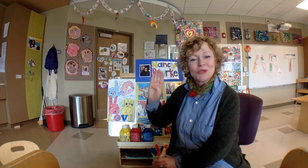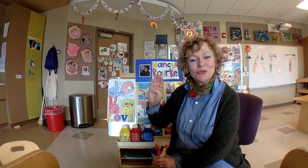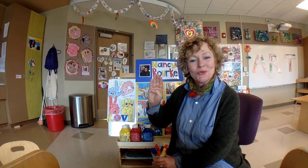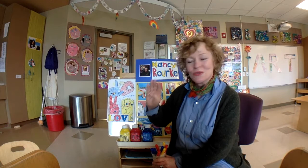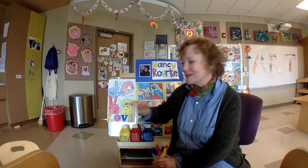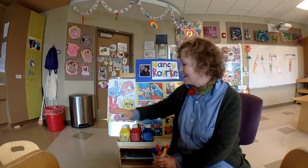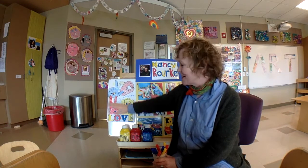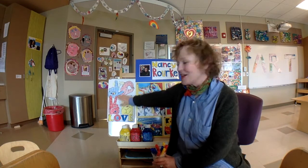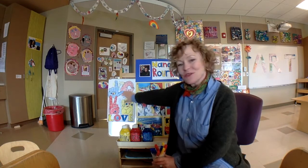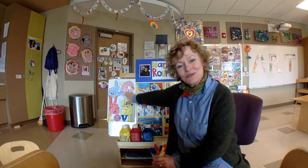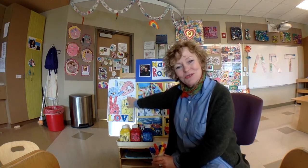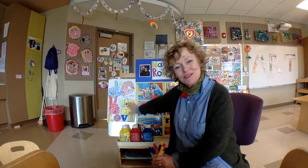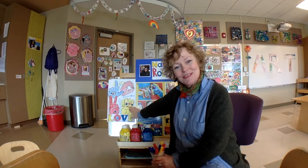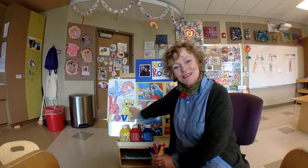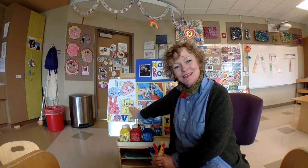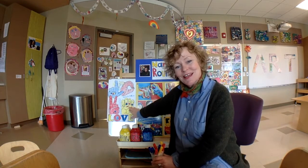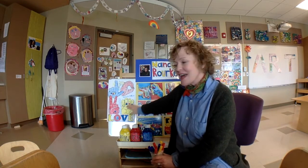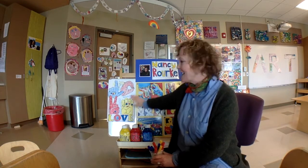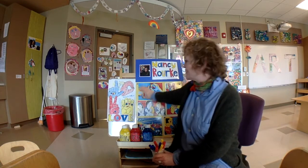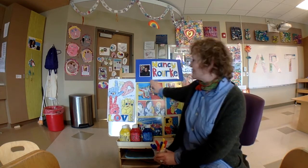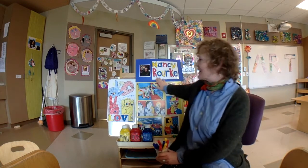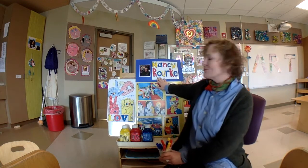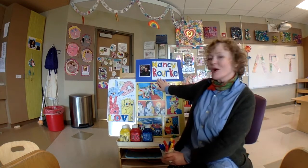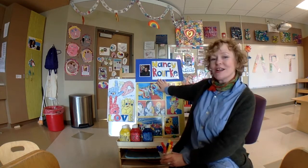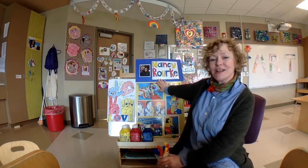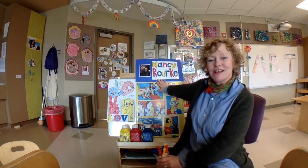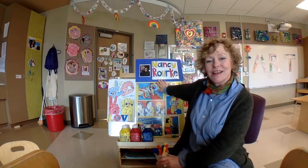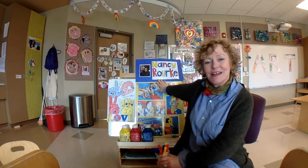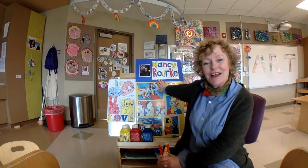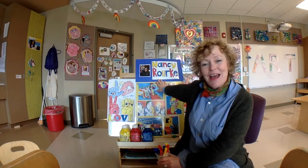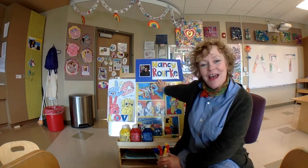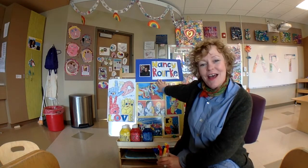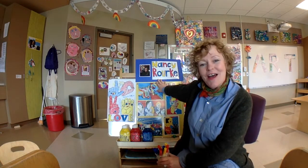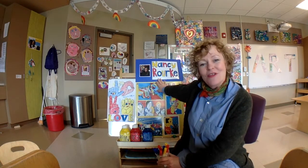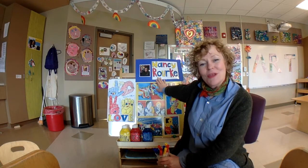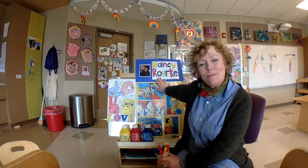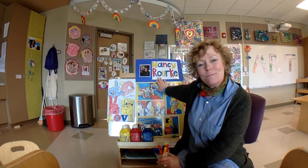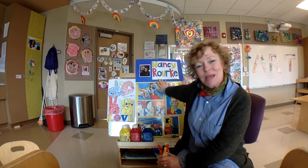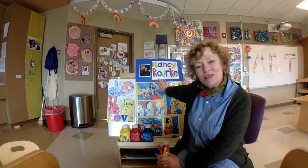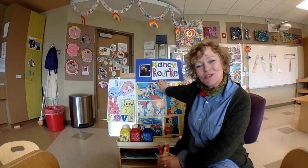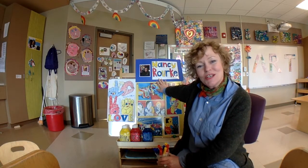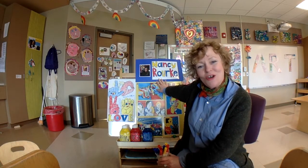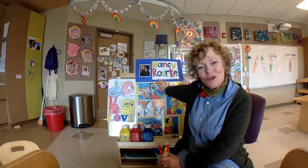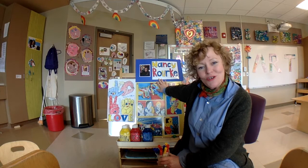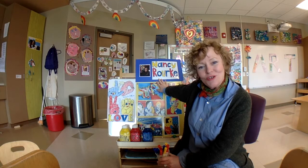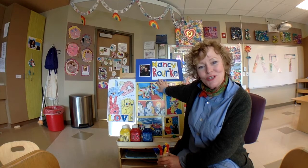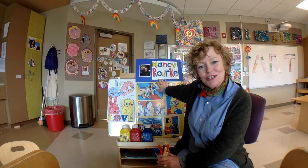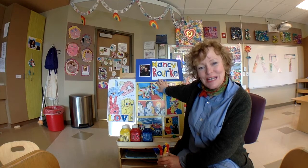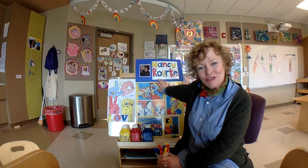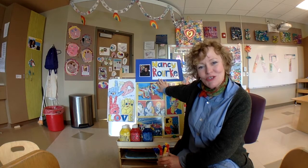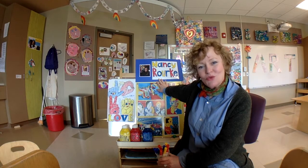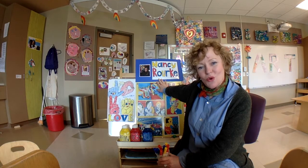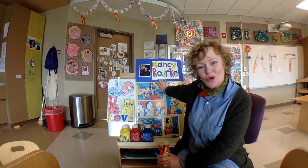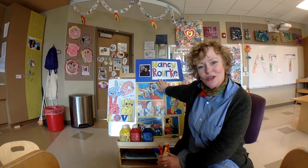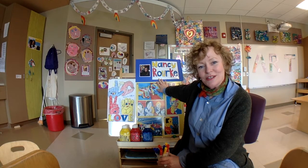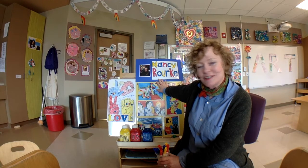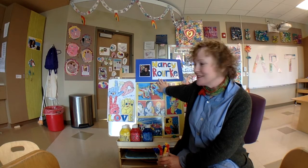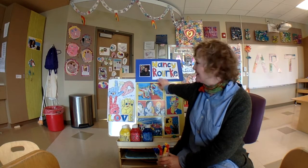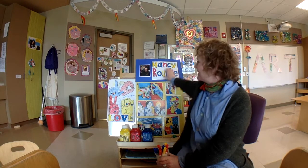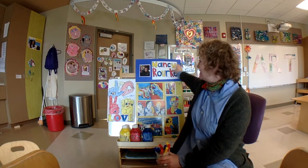blue colors, and celebrating the amazing artist Nancy Rourke.